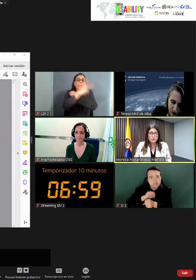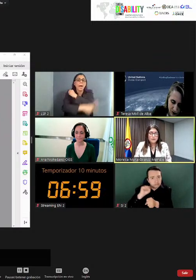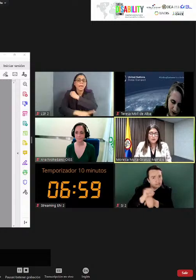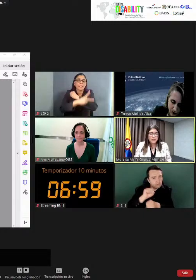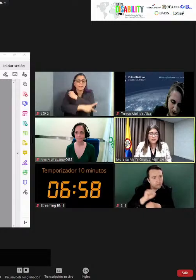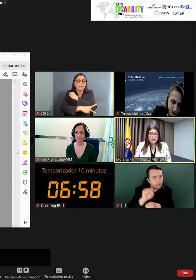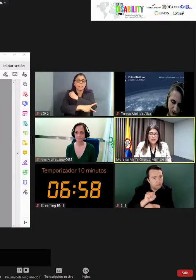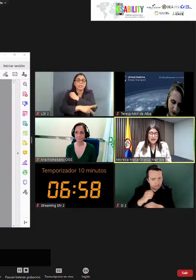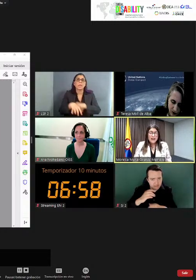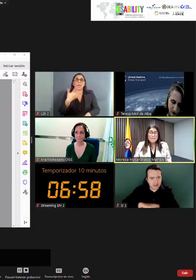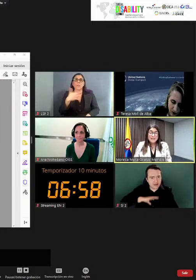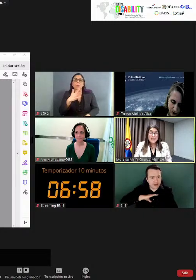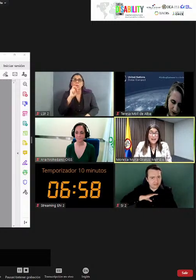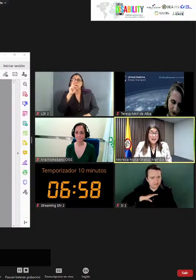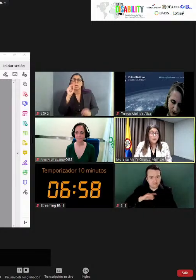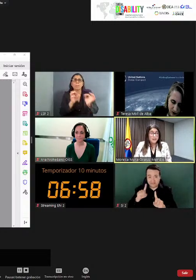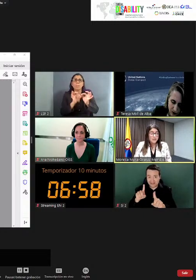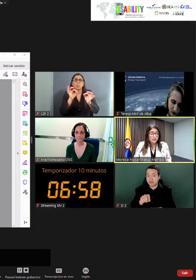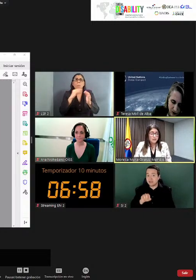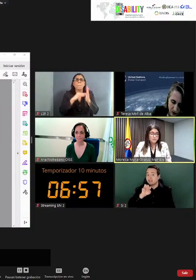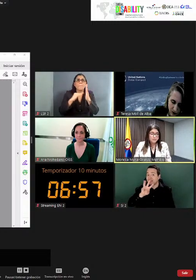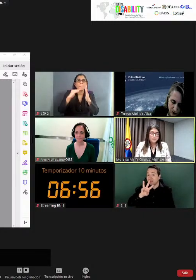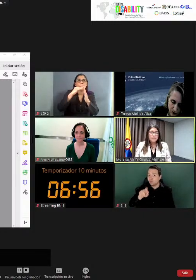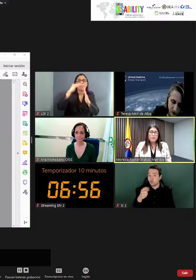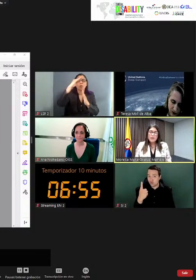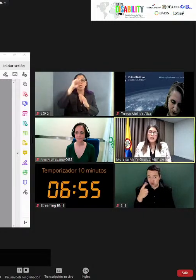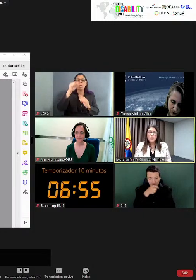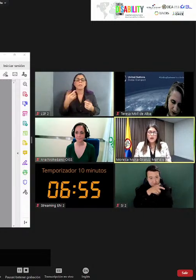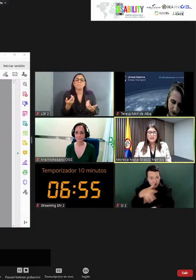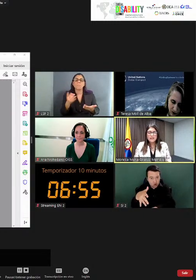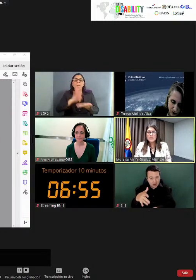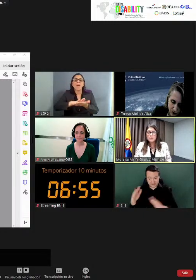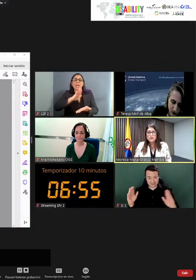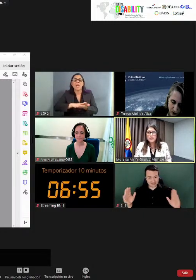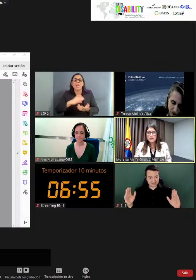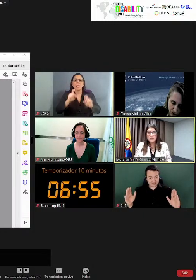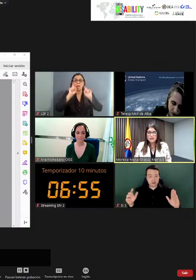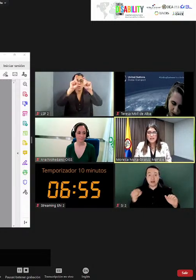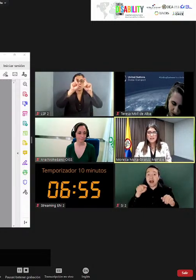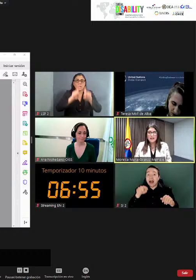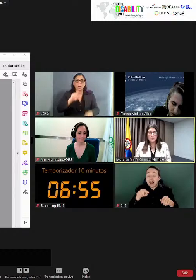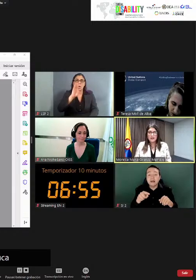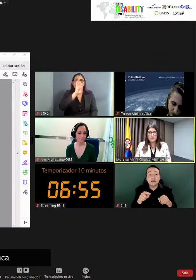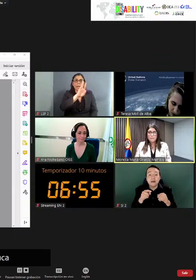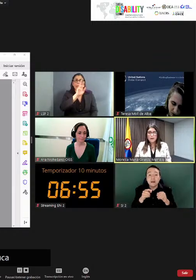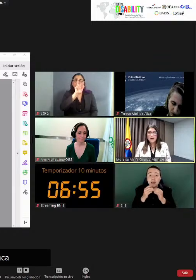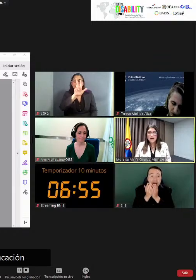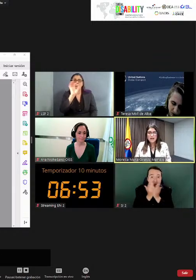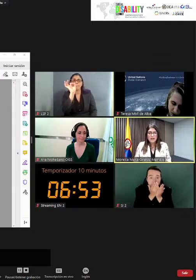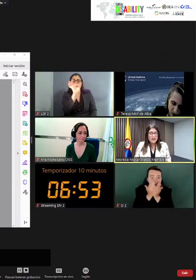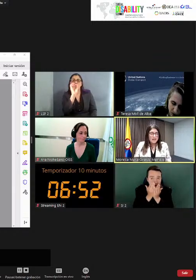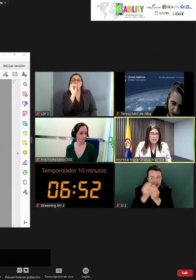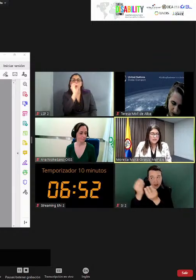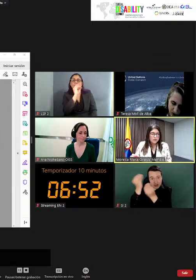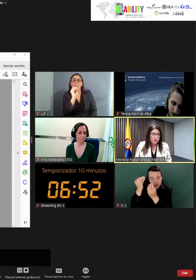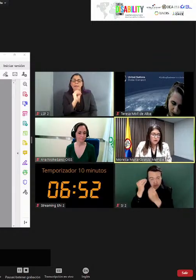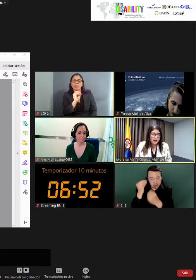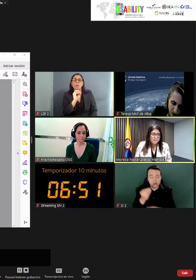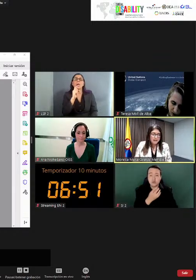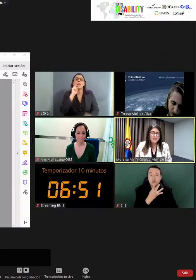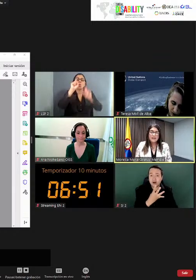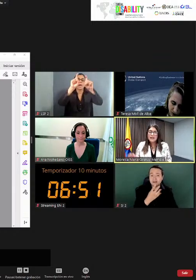and out of this population 3.1 million regarding education 43 percent have